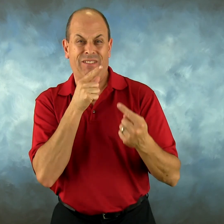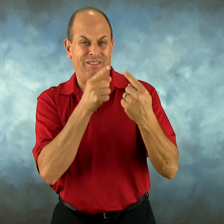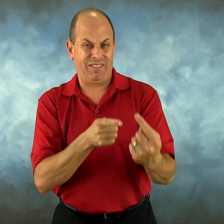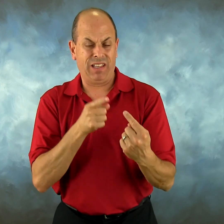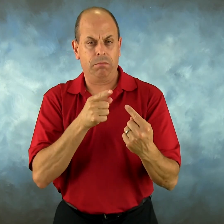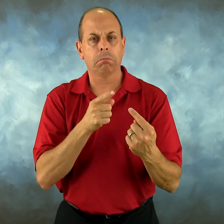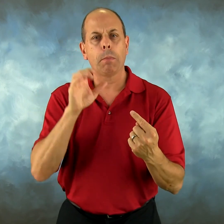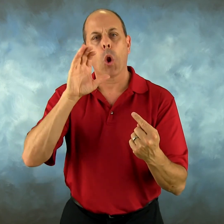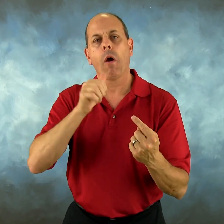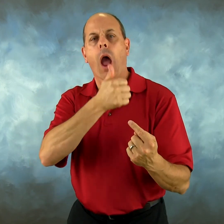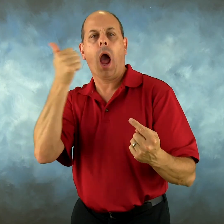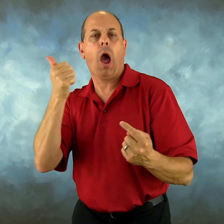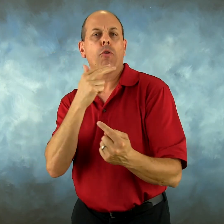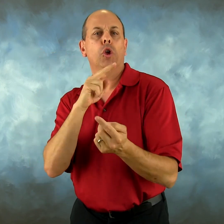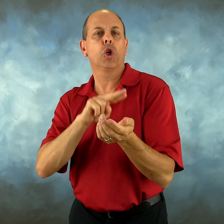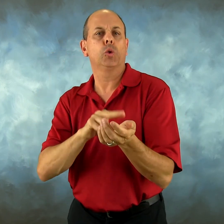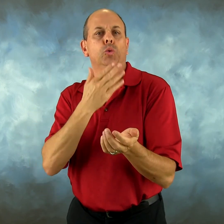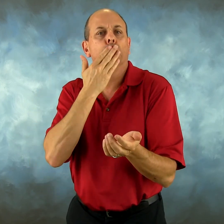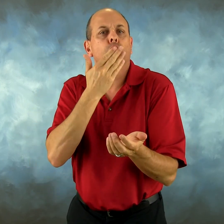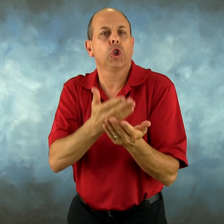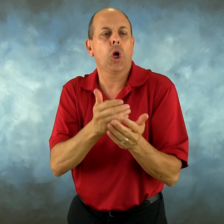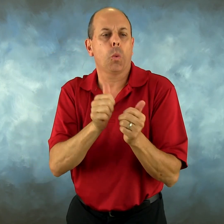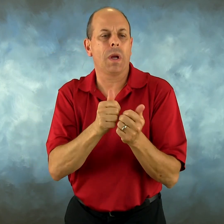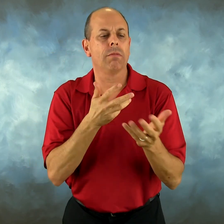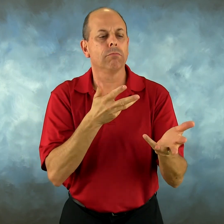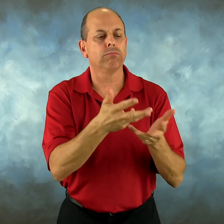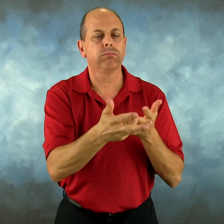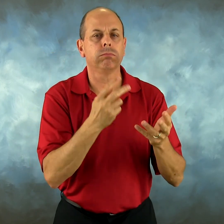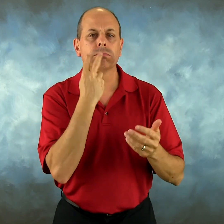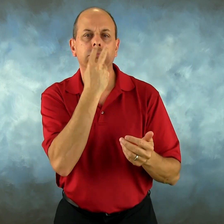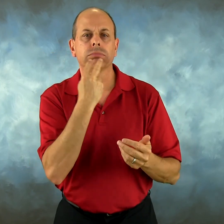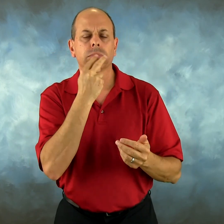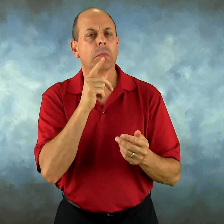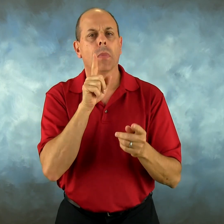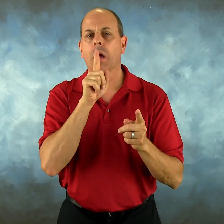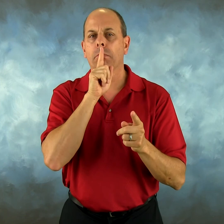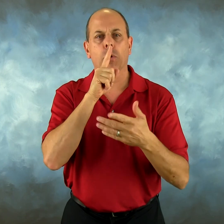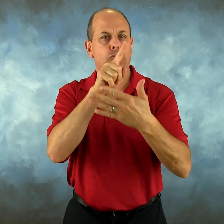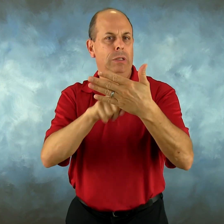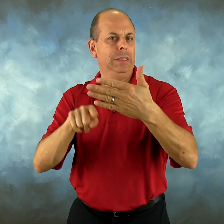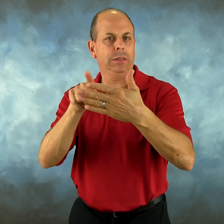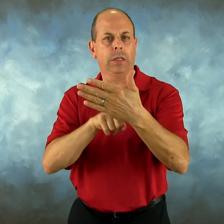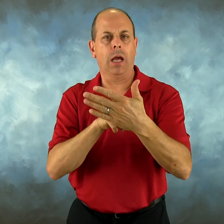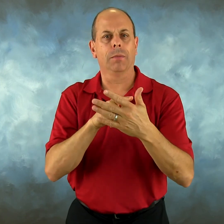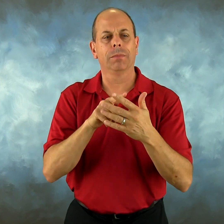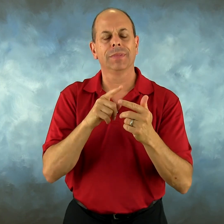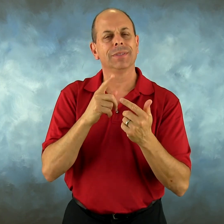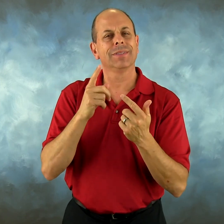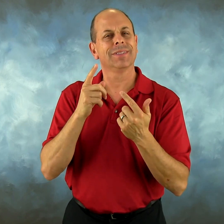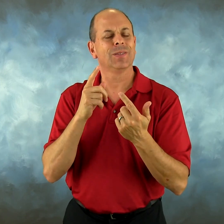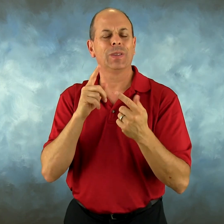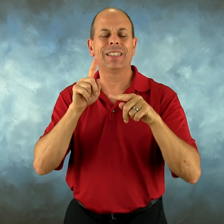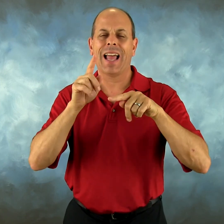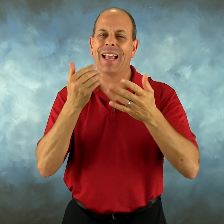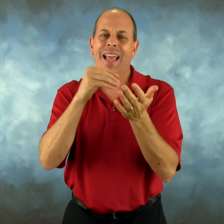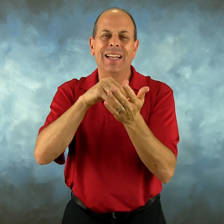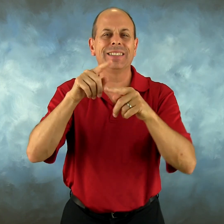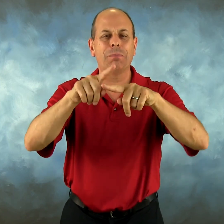try rephrasing the question or the information. If that's still not working, try asking somebody else to come in